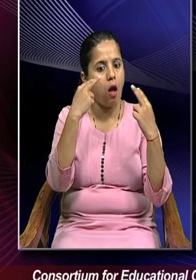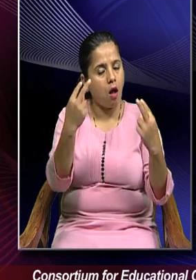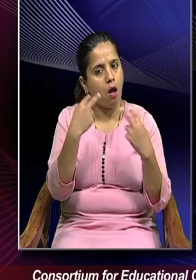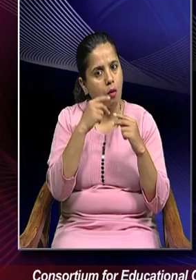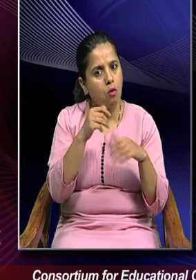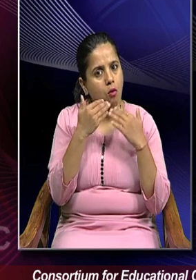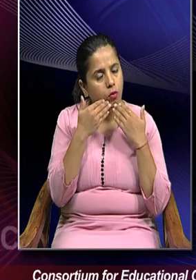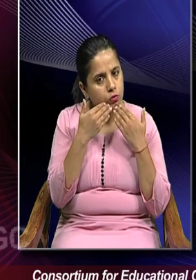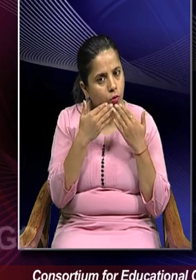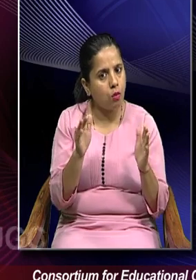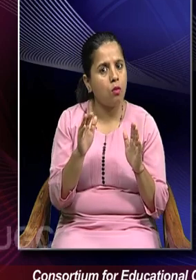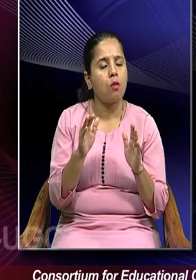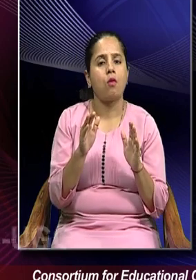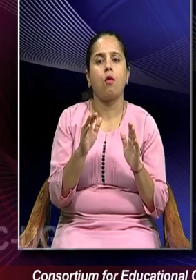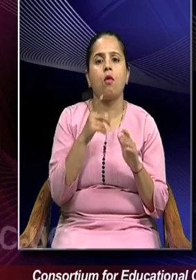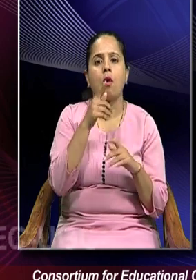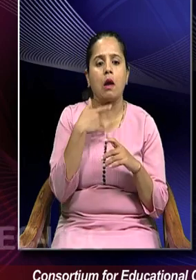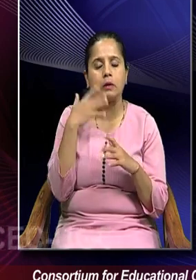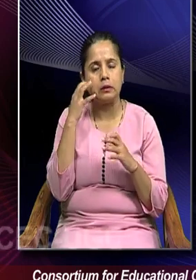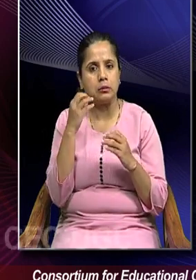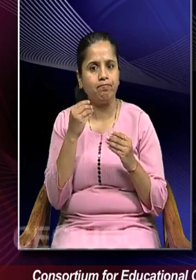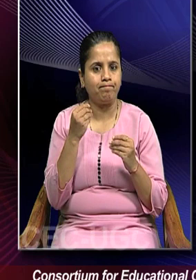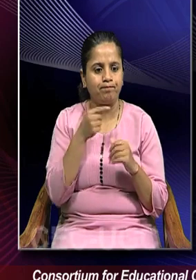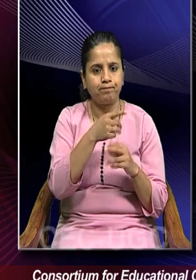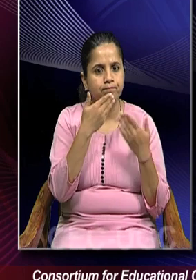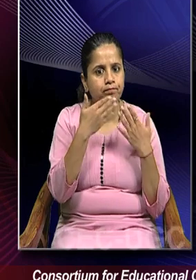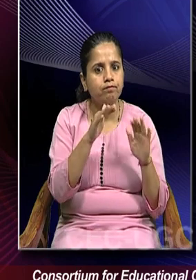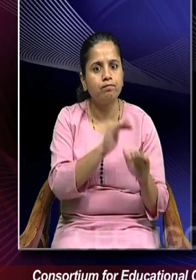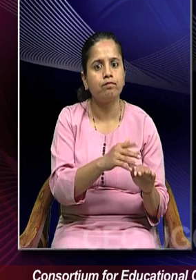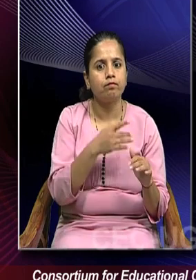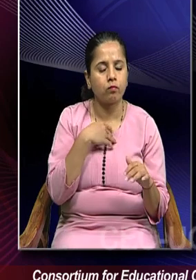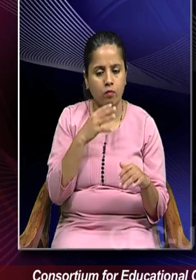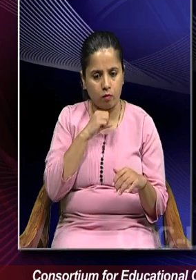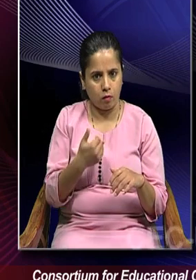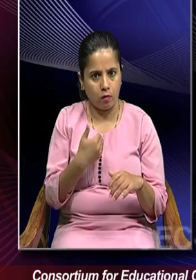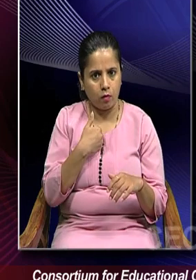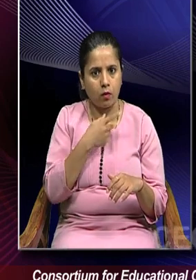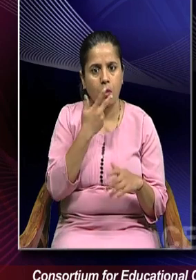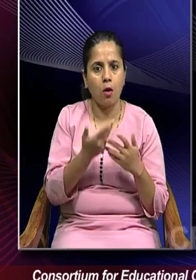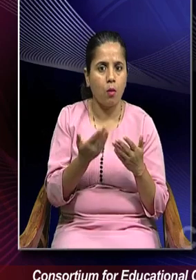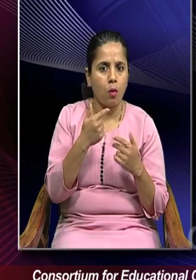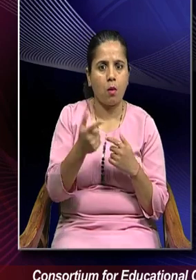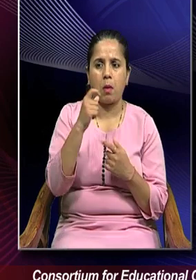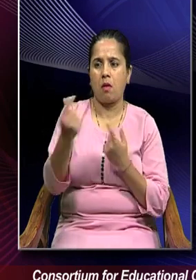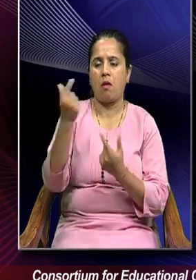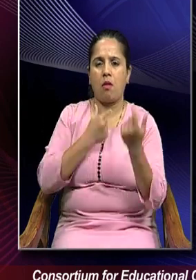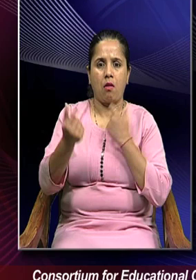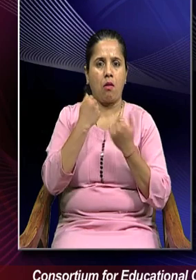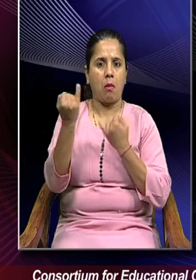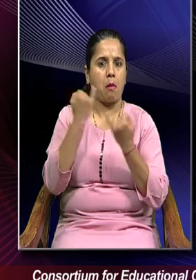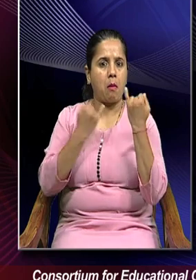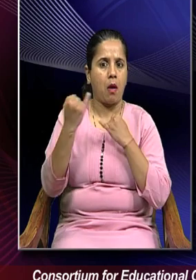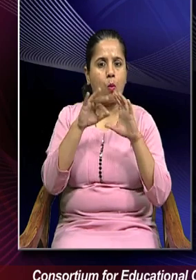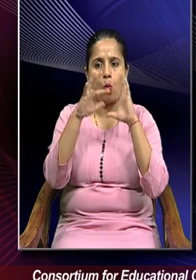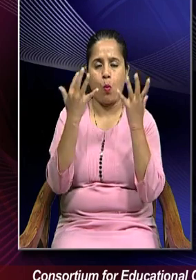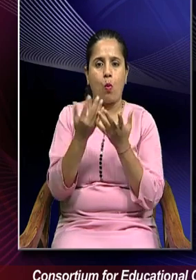and it was a very uncomfortable kind of a thing, and it would cause taunts and humiliation from the rest of the